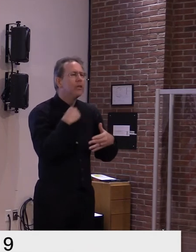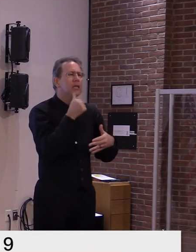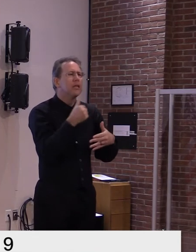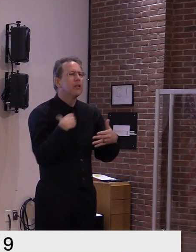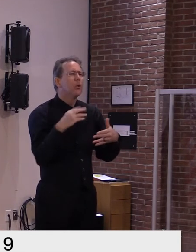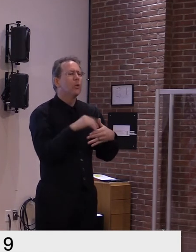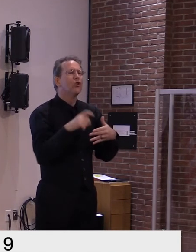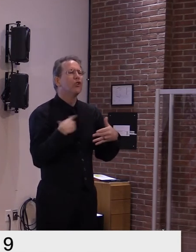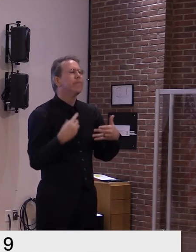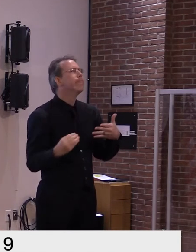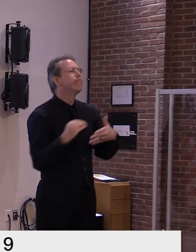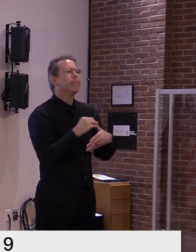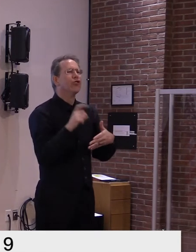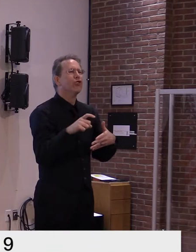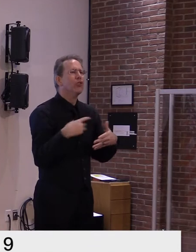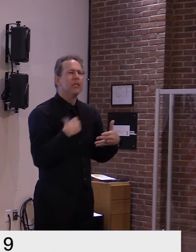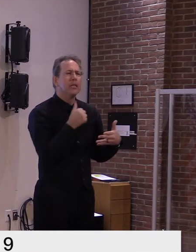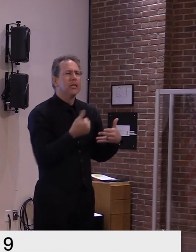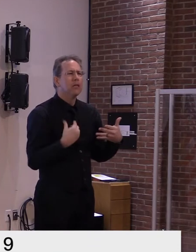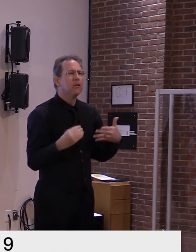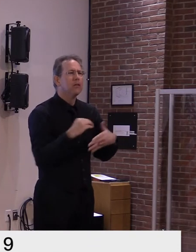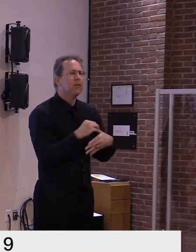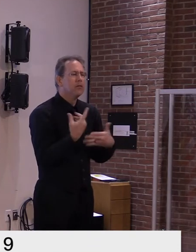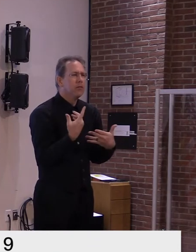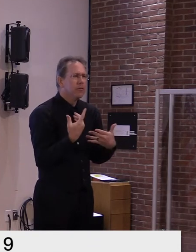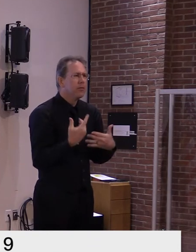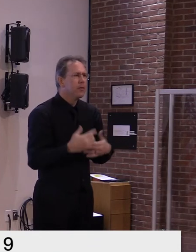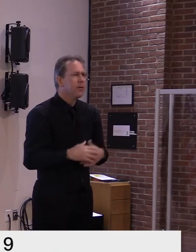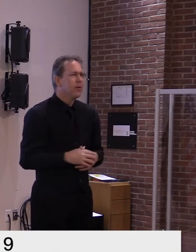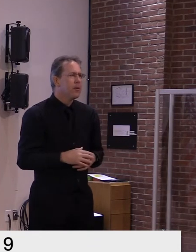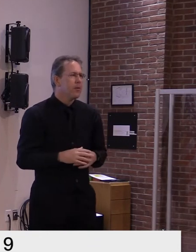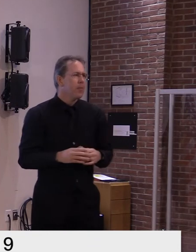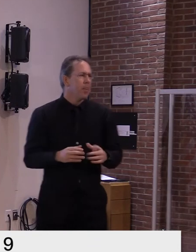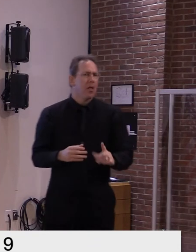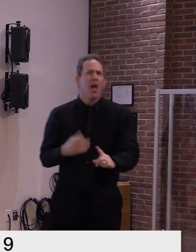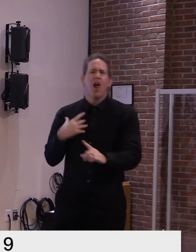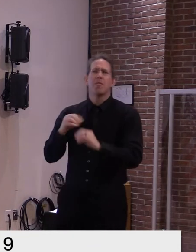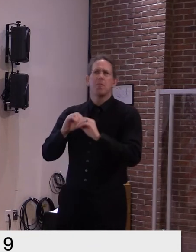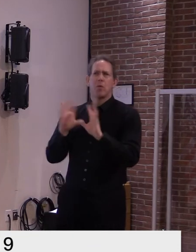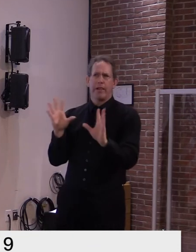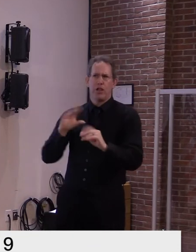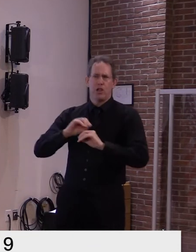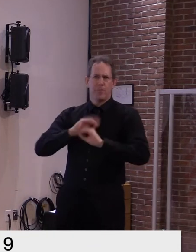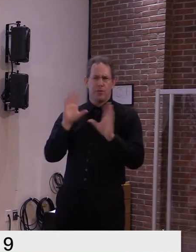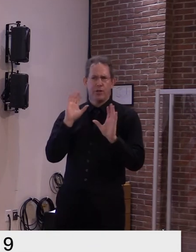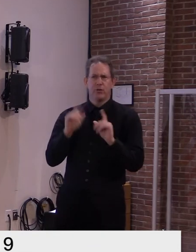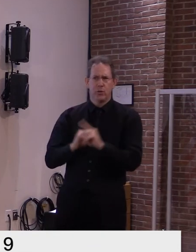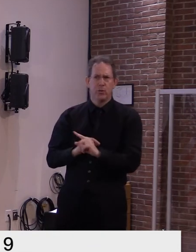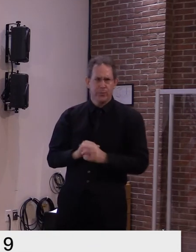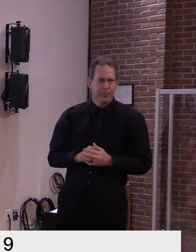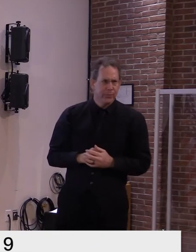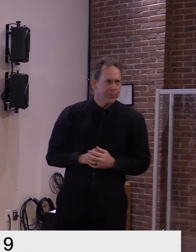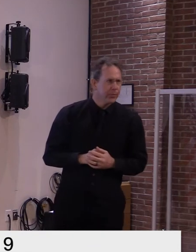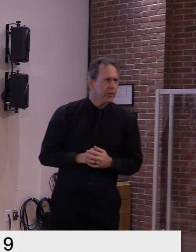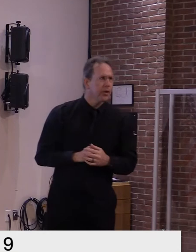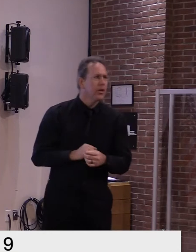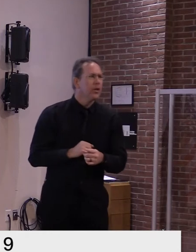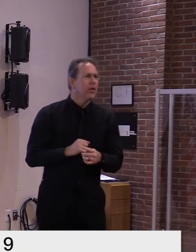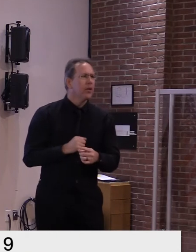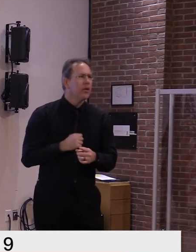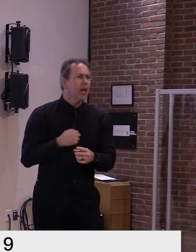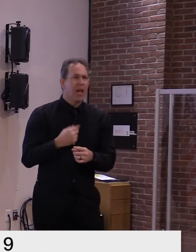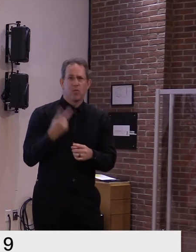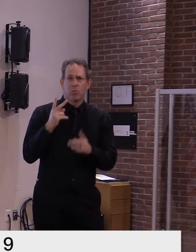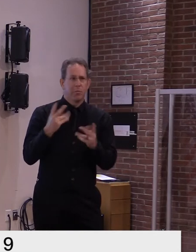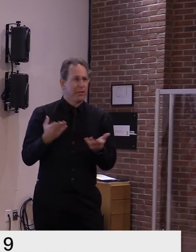Oh, I guess let me make it a little more direct, because I have two people there, Dr. Levine and Secretary